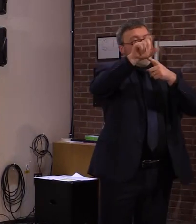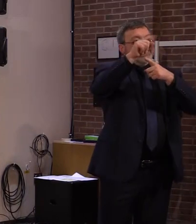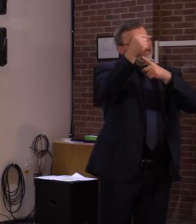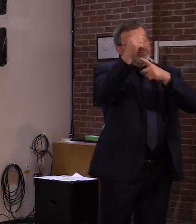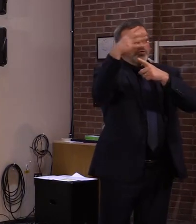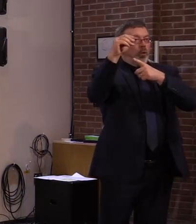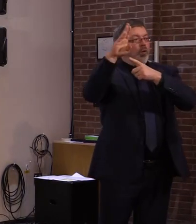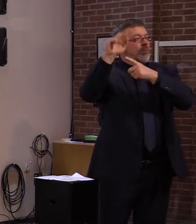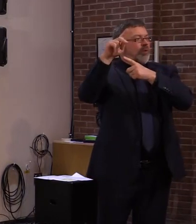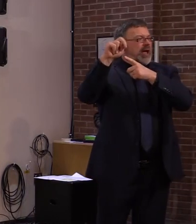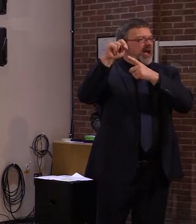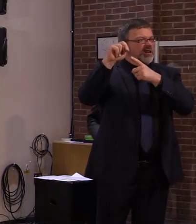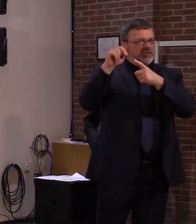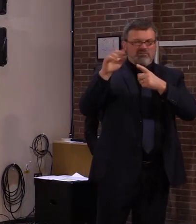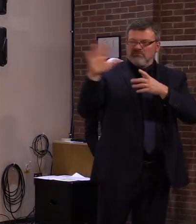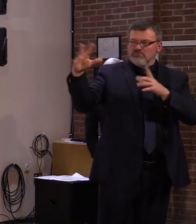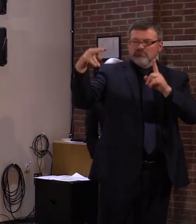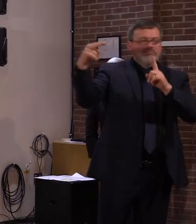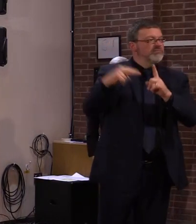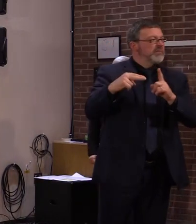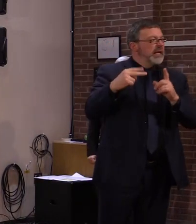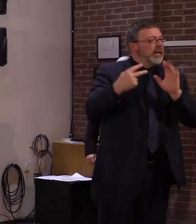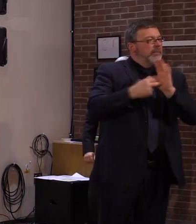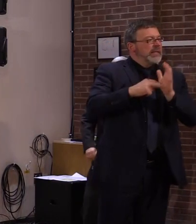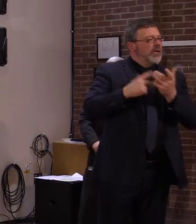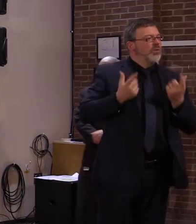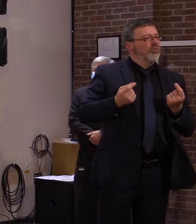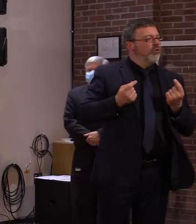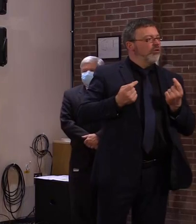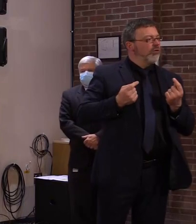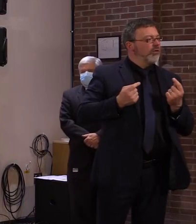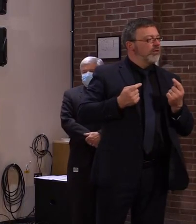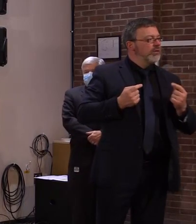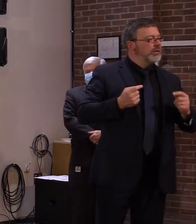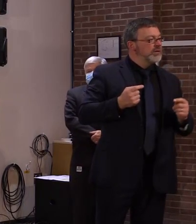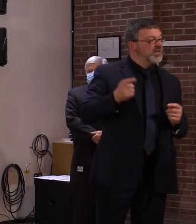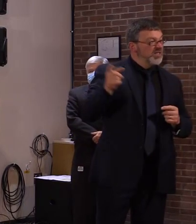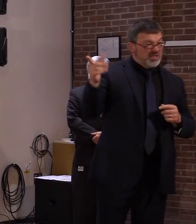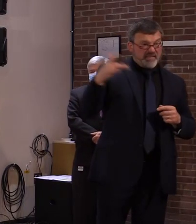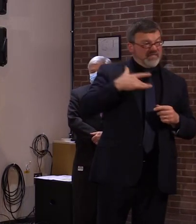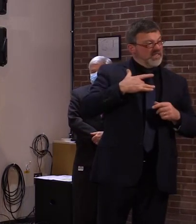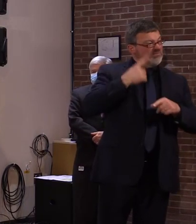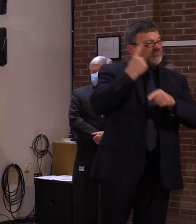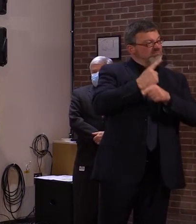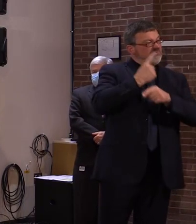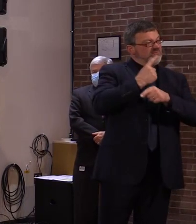it's an appropriate first salvo from the new GOP party chair?